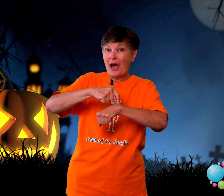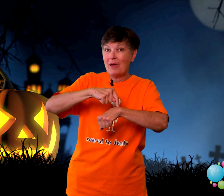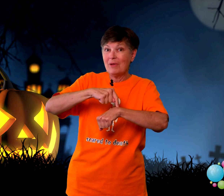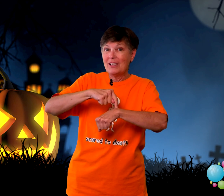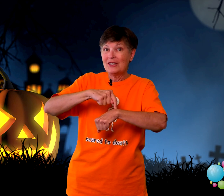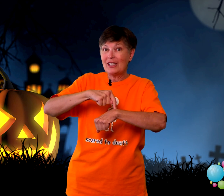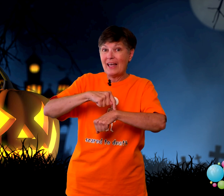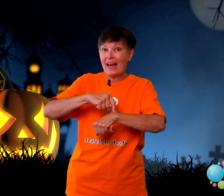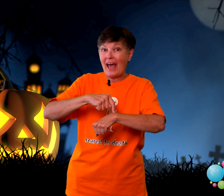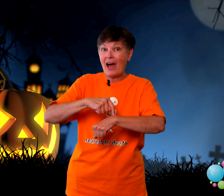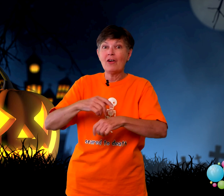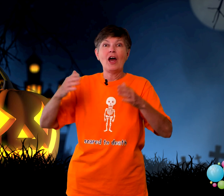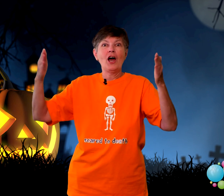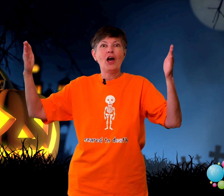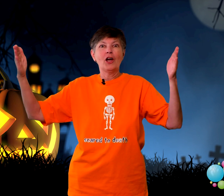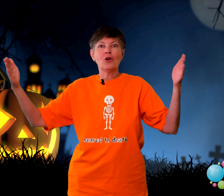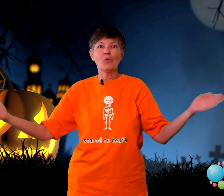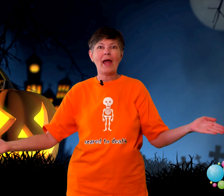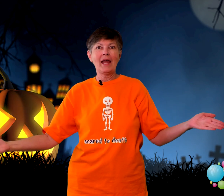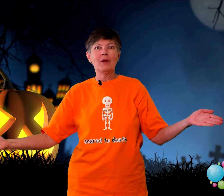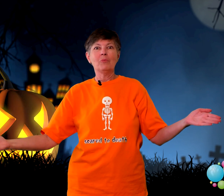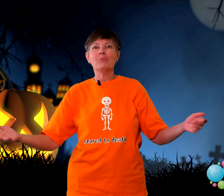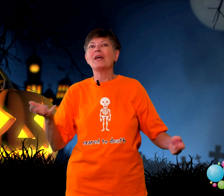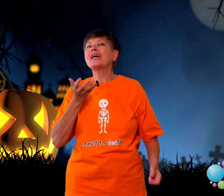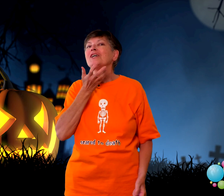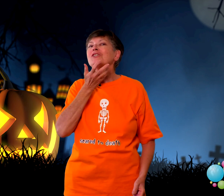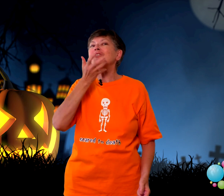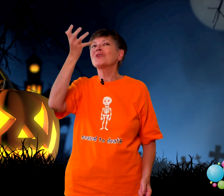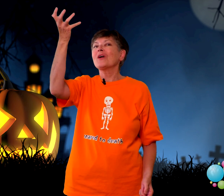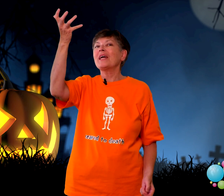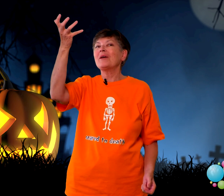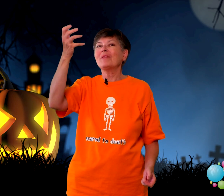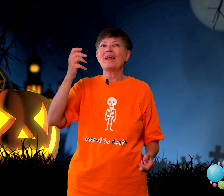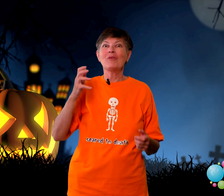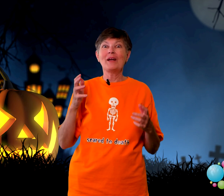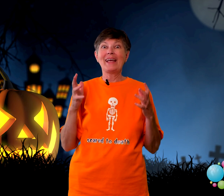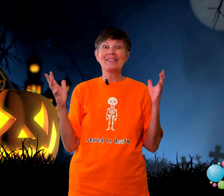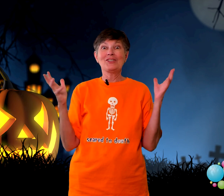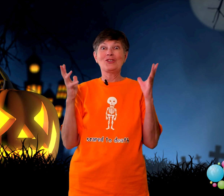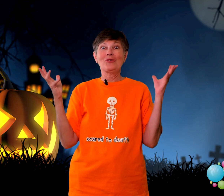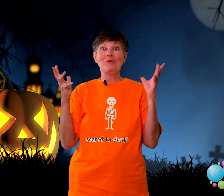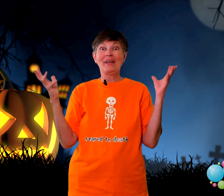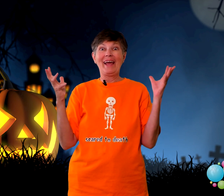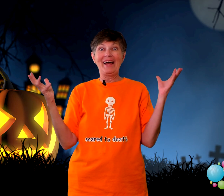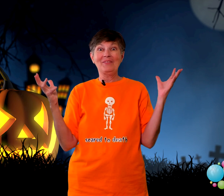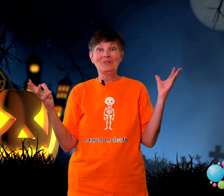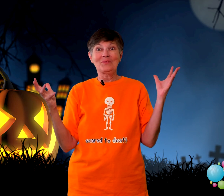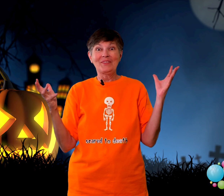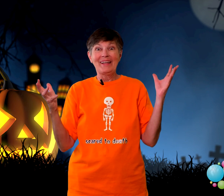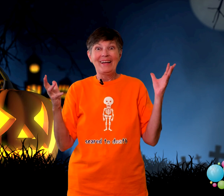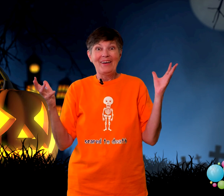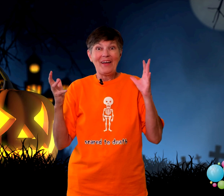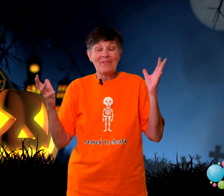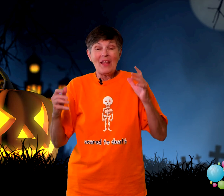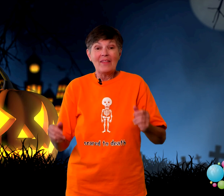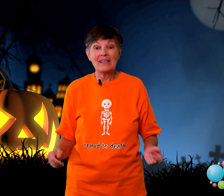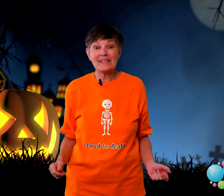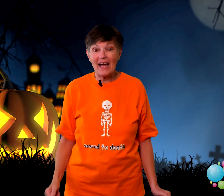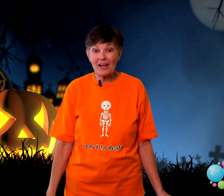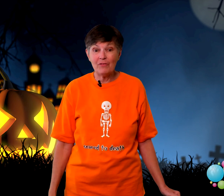time to let out a great big scream. And then everybody gets to scream again. Okay. The second